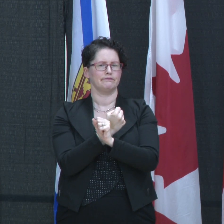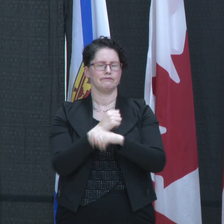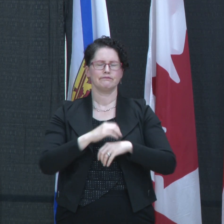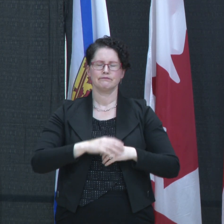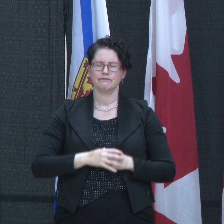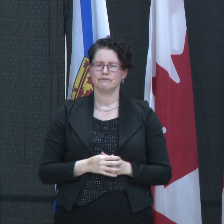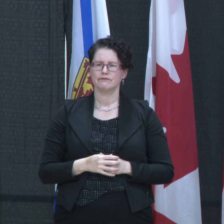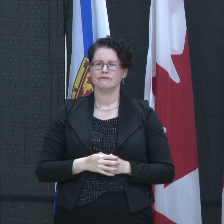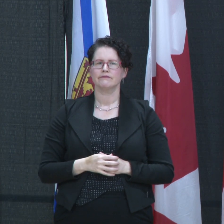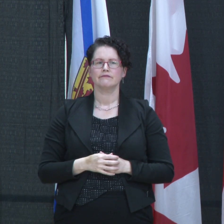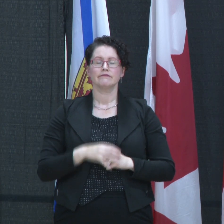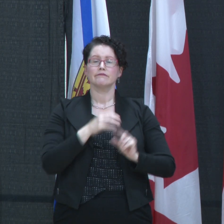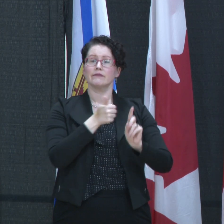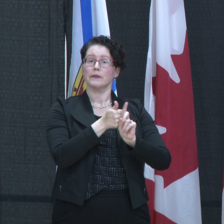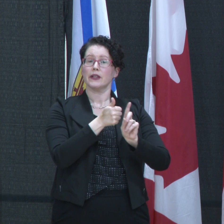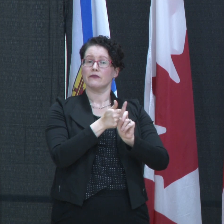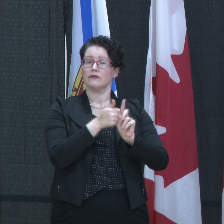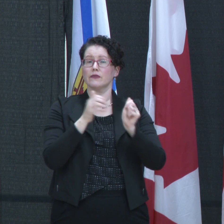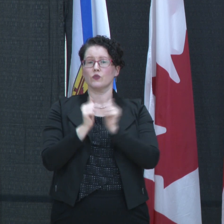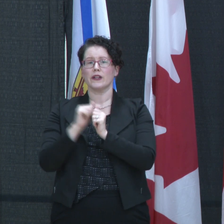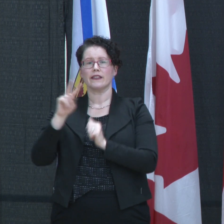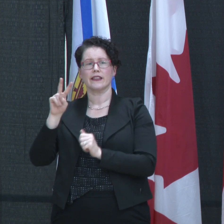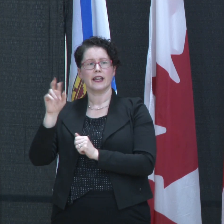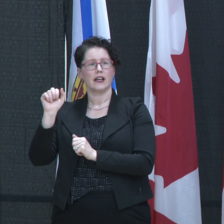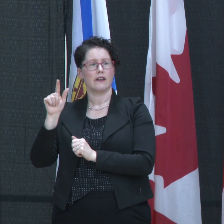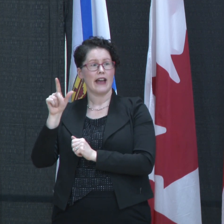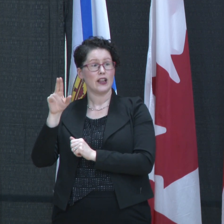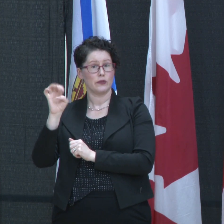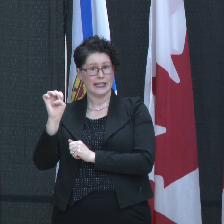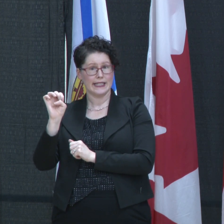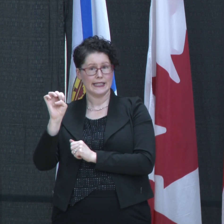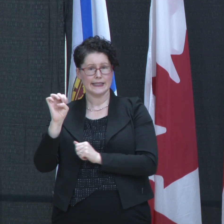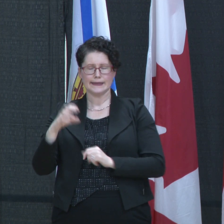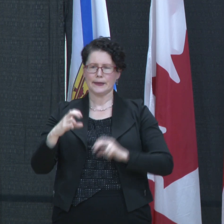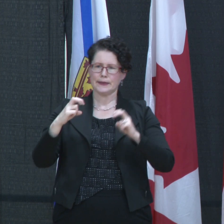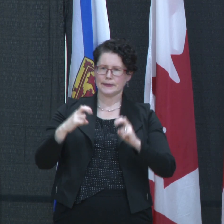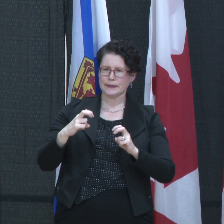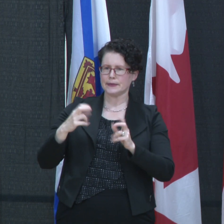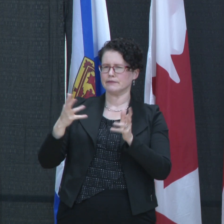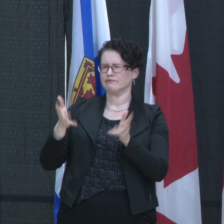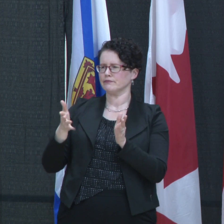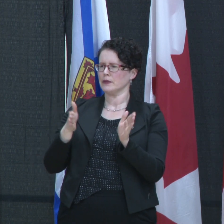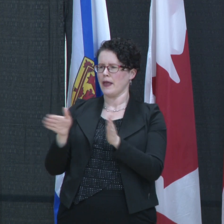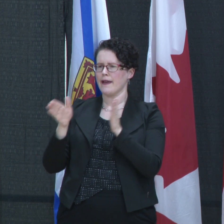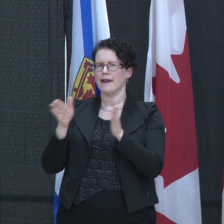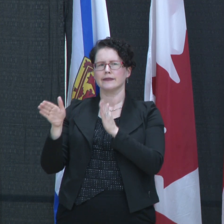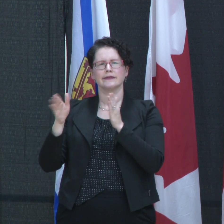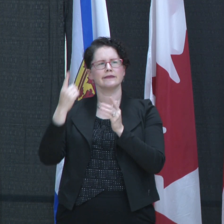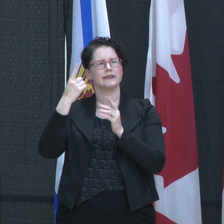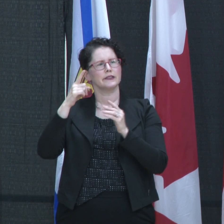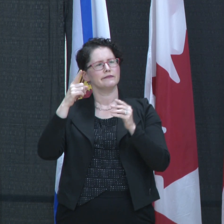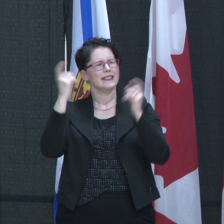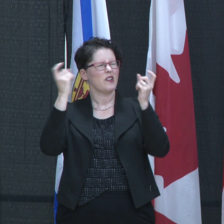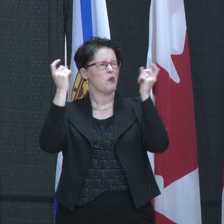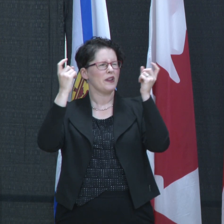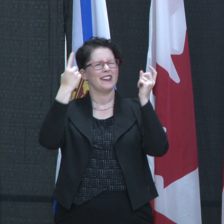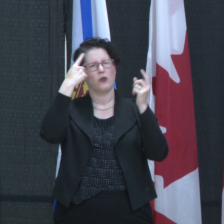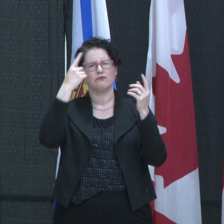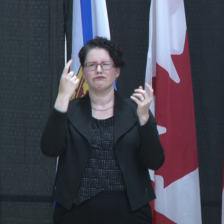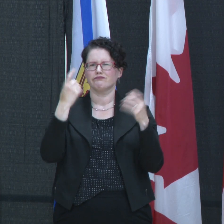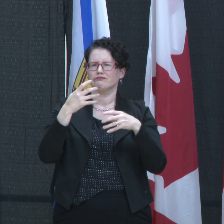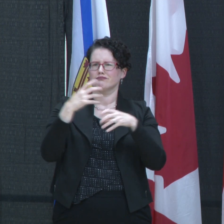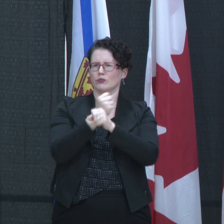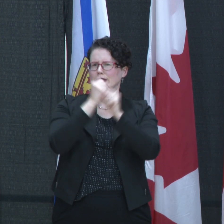and Valerie are sitting in the Oval Office talking about the inauguration ceremony. And the president says,